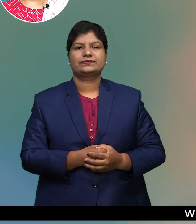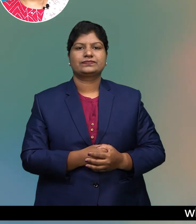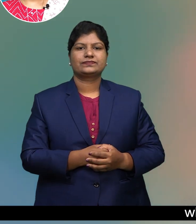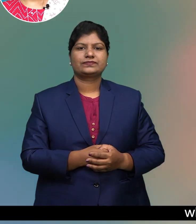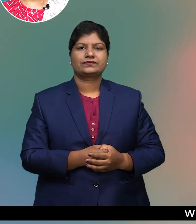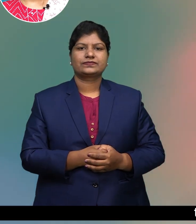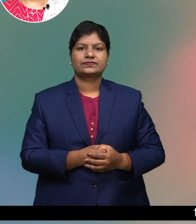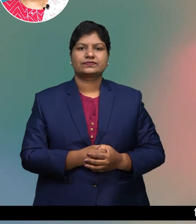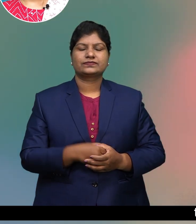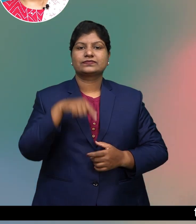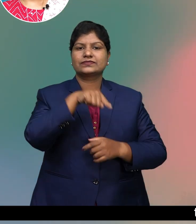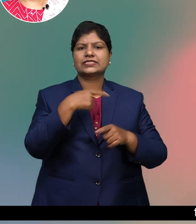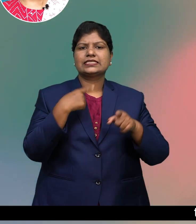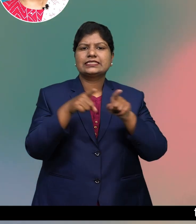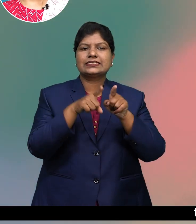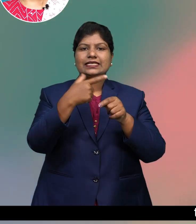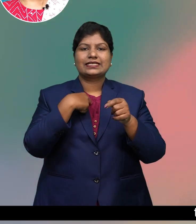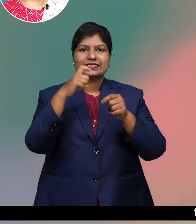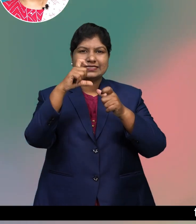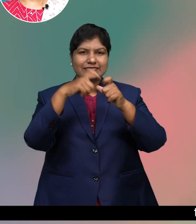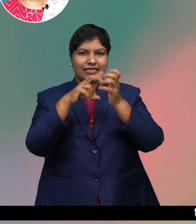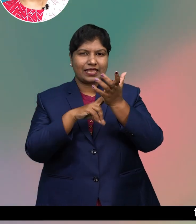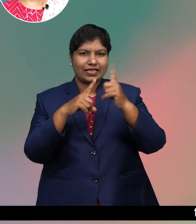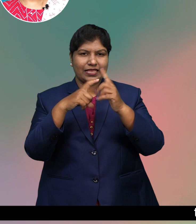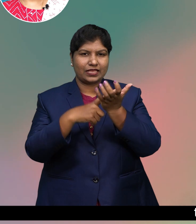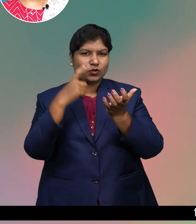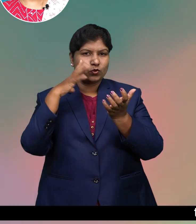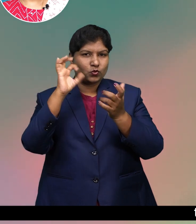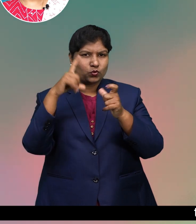which comprises the centrioles.